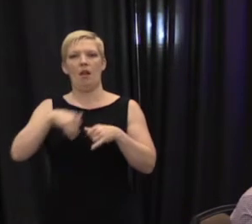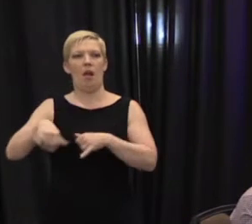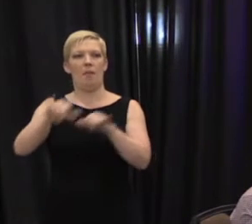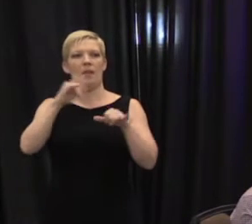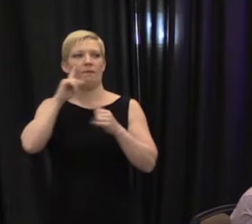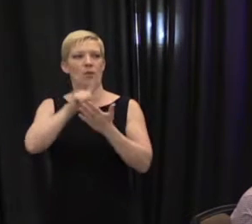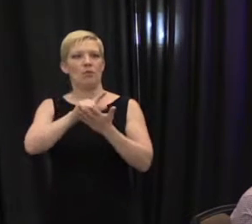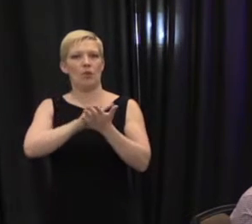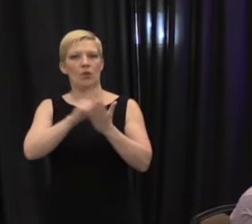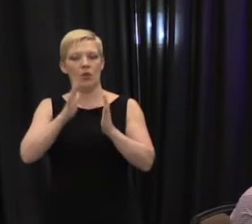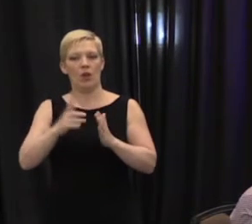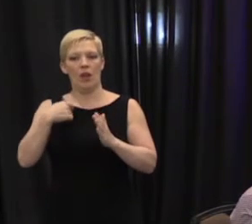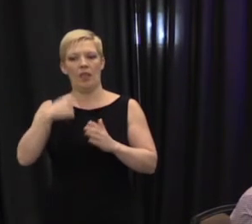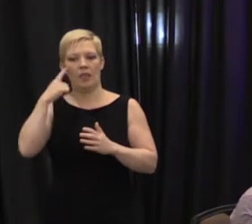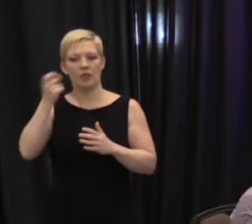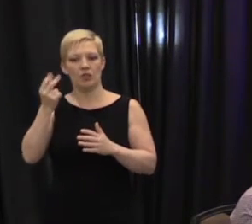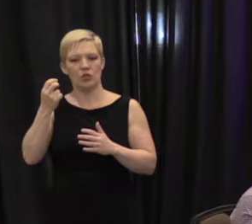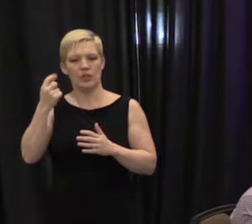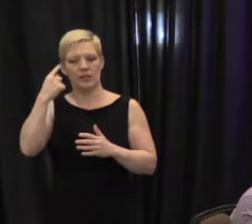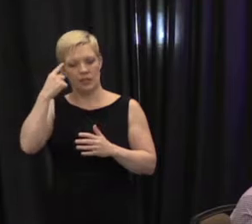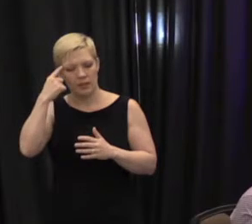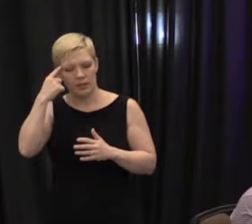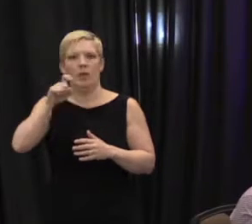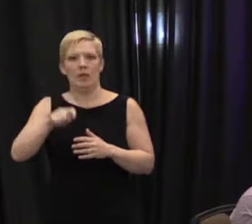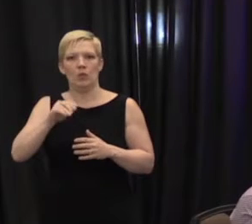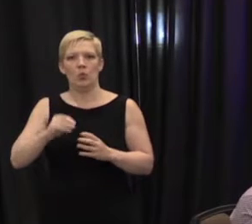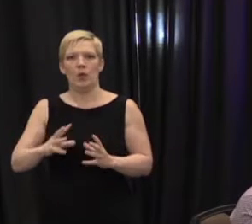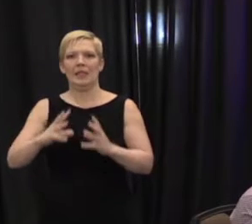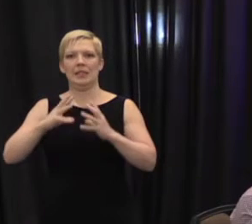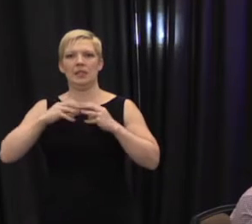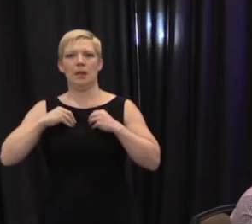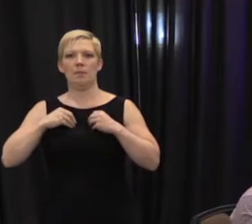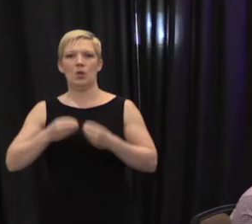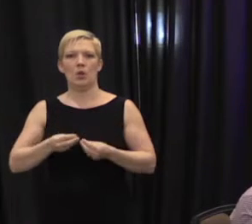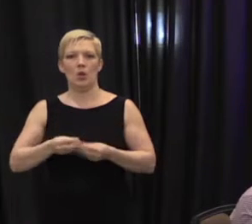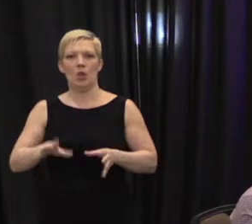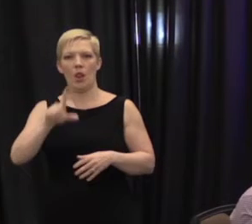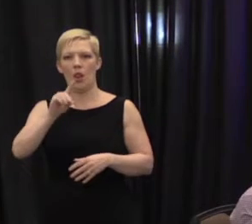she sat with it for a second, and she said, I think we might need...